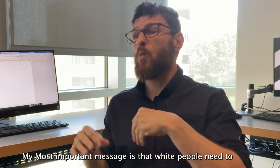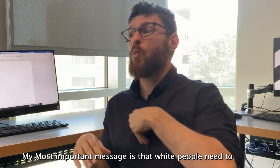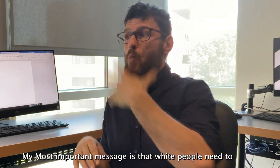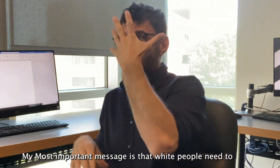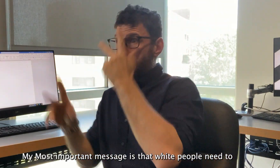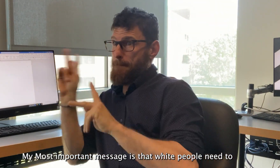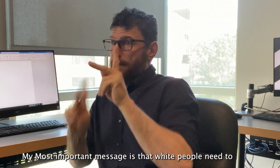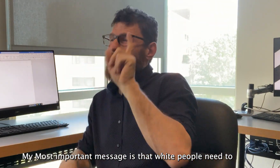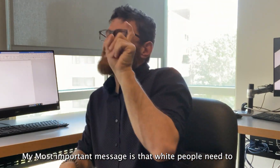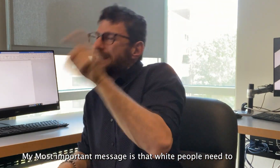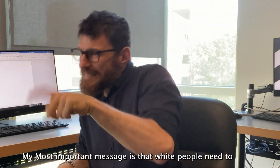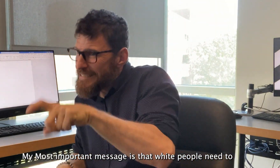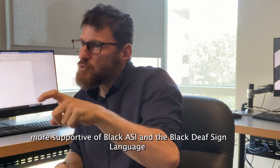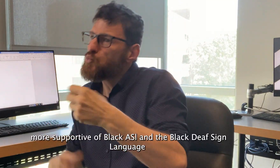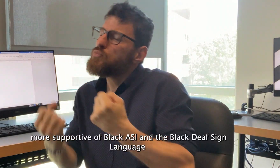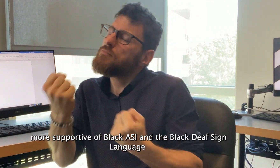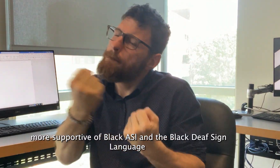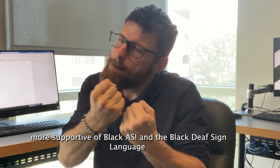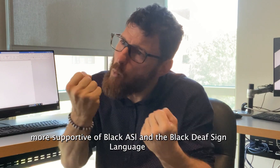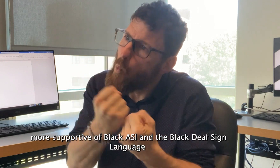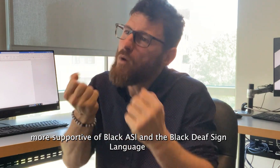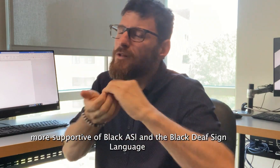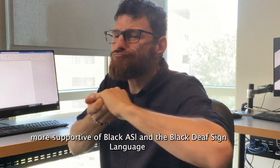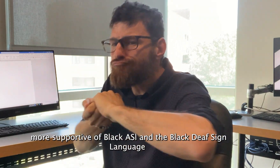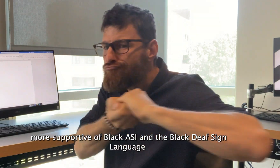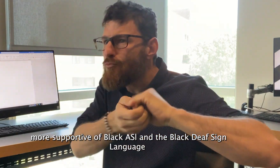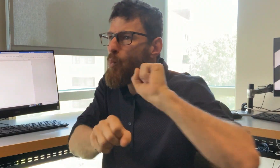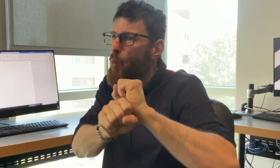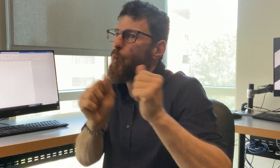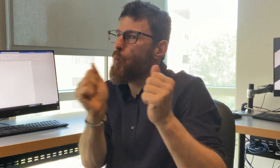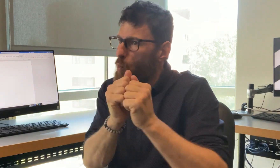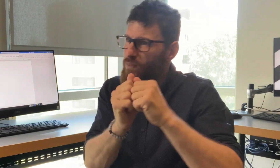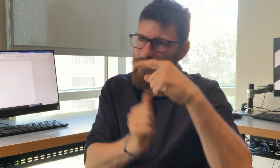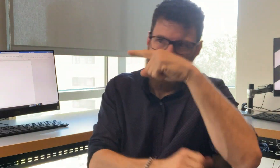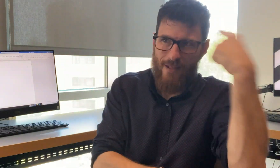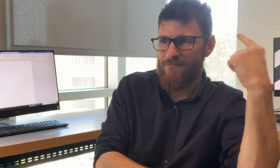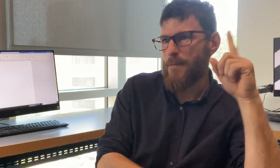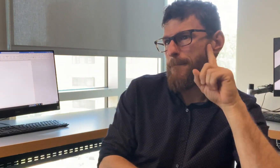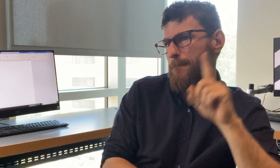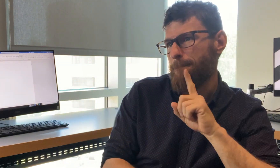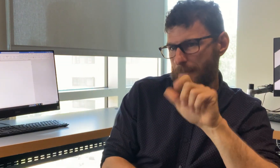people need to be more supportive of Black ASL and the Black Deaf Sign language.